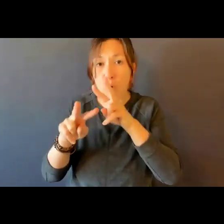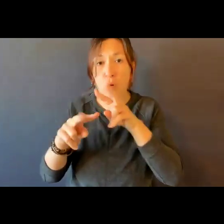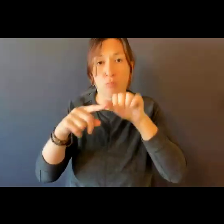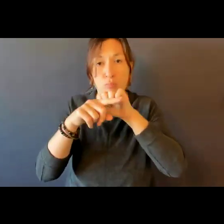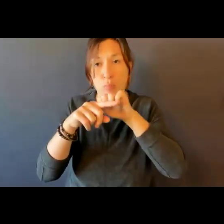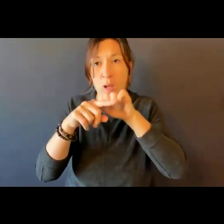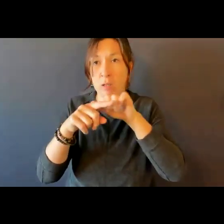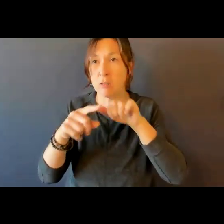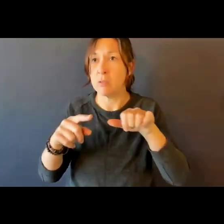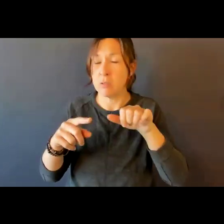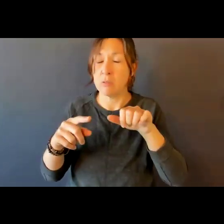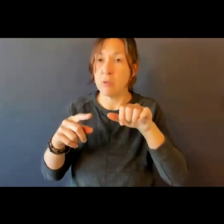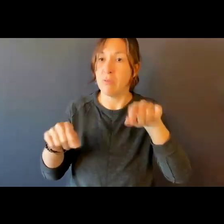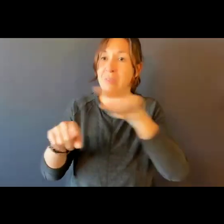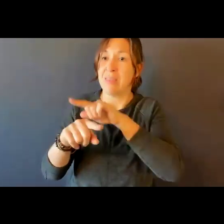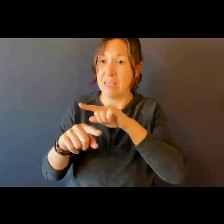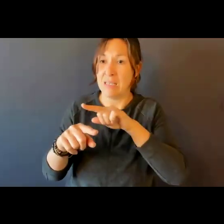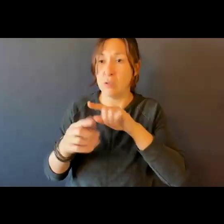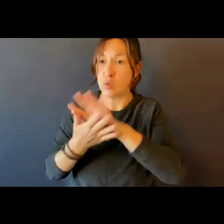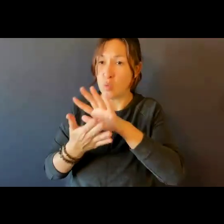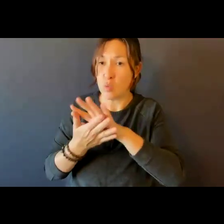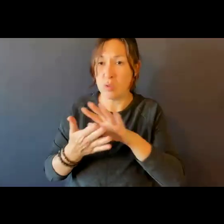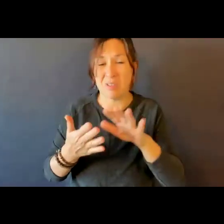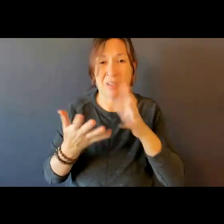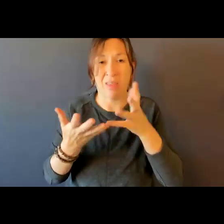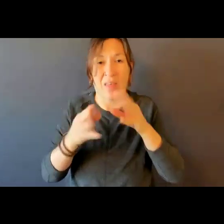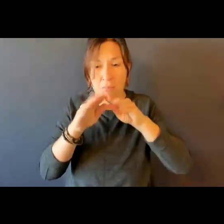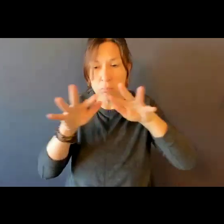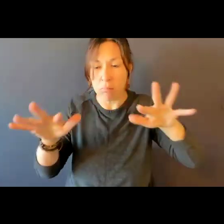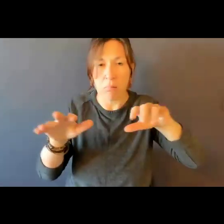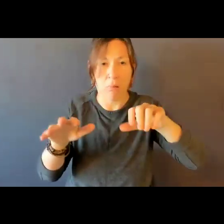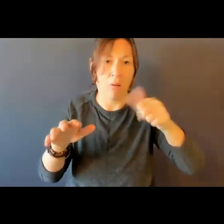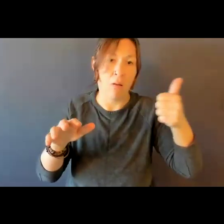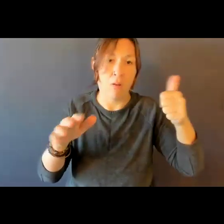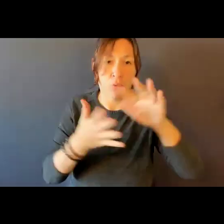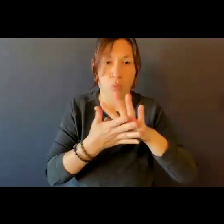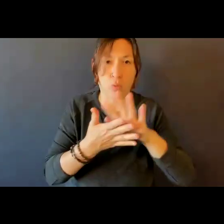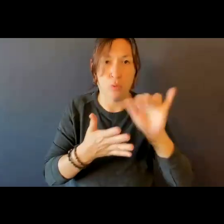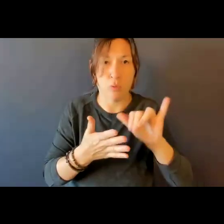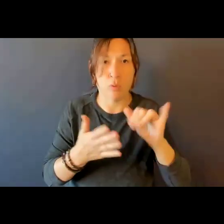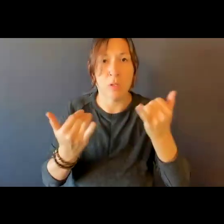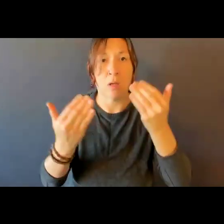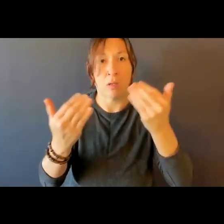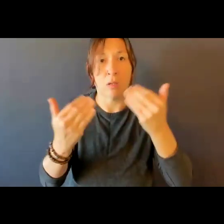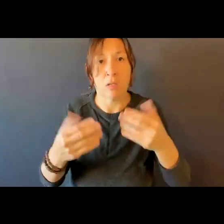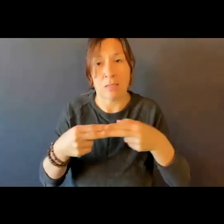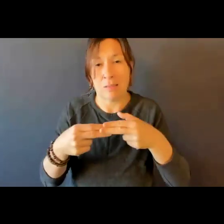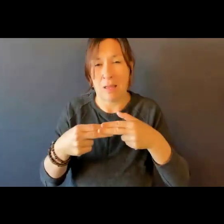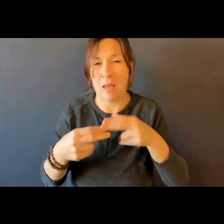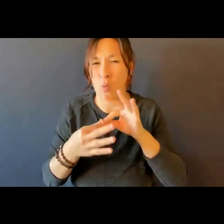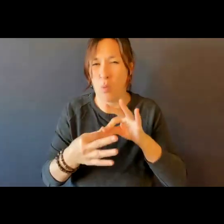throughout our schools. On the next slide, I'd like to provide a transportation update.